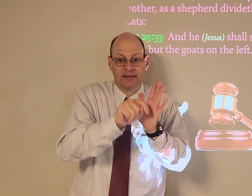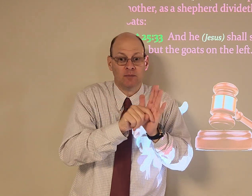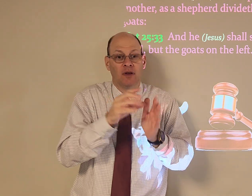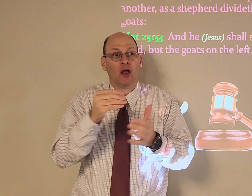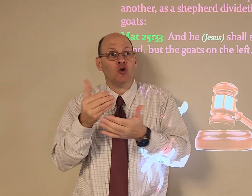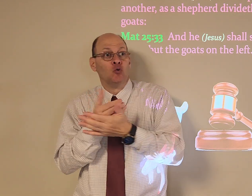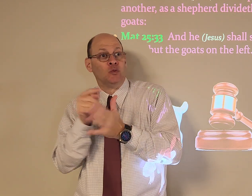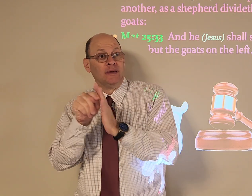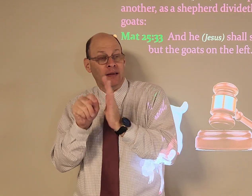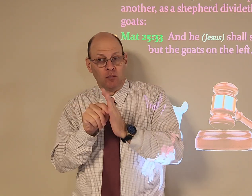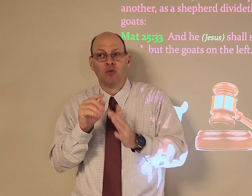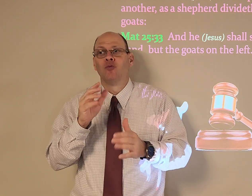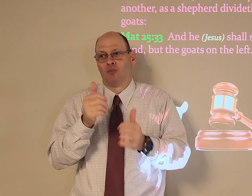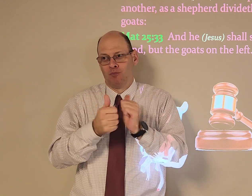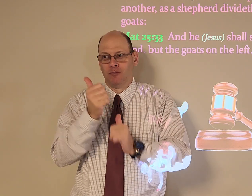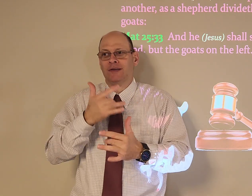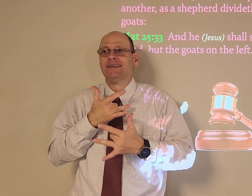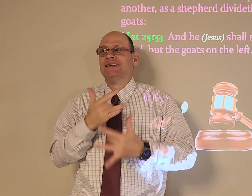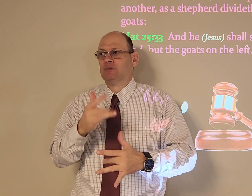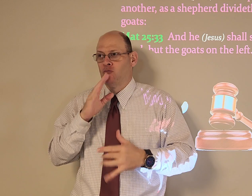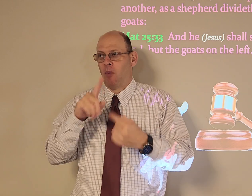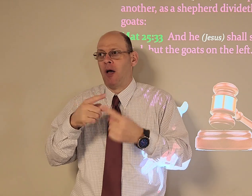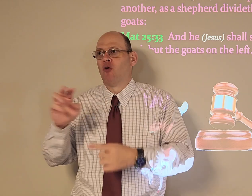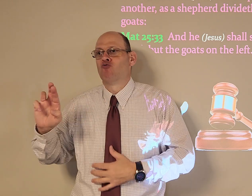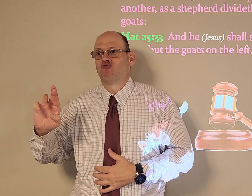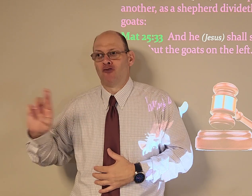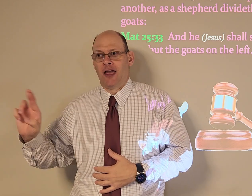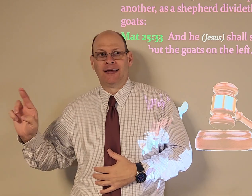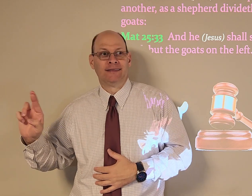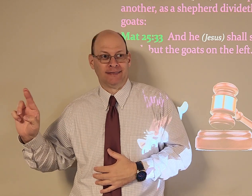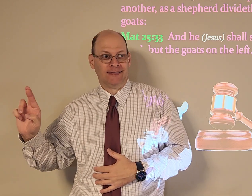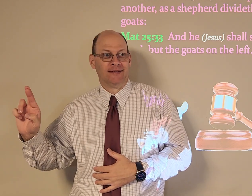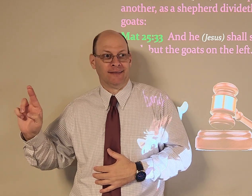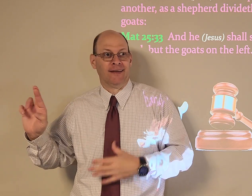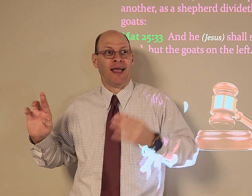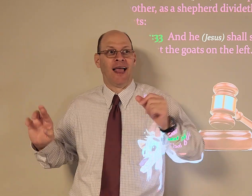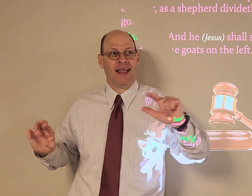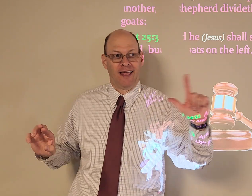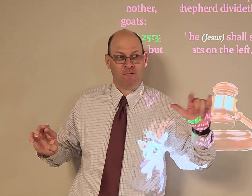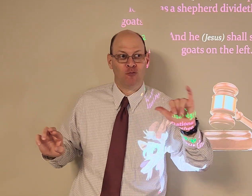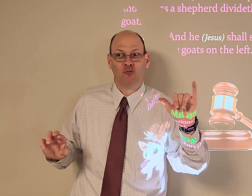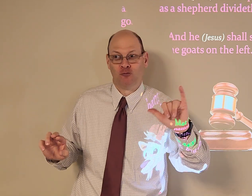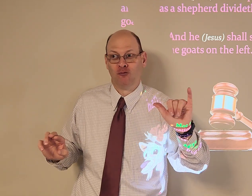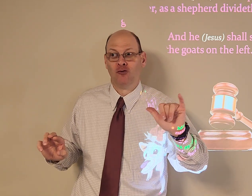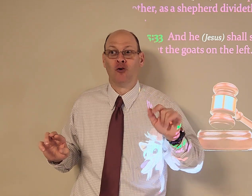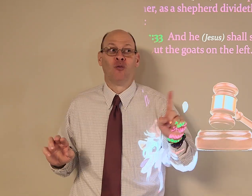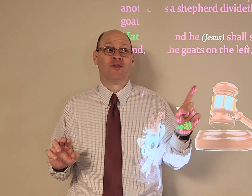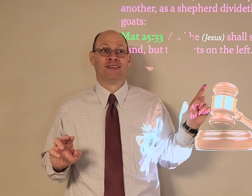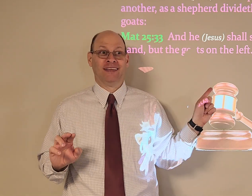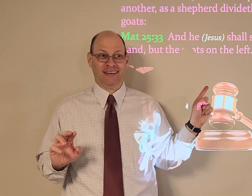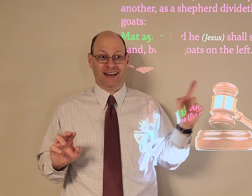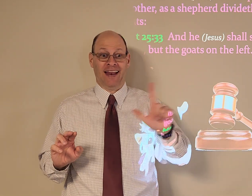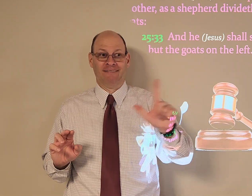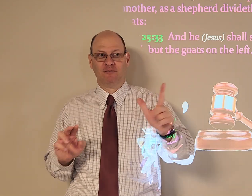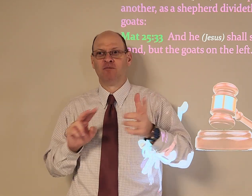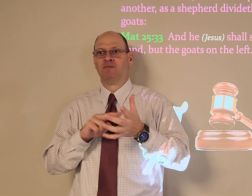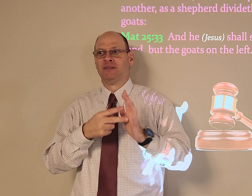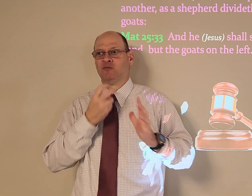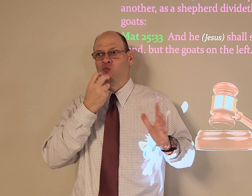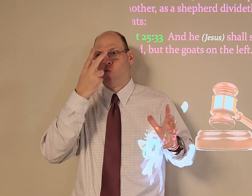in the Old Testament, New Testament. There's various stories that you'll notice that they talk about the right hand and the